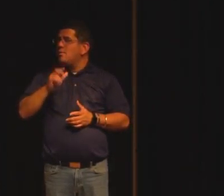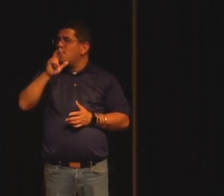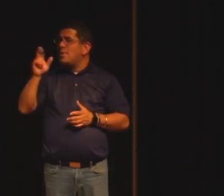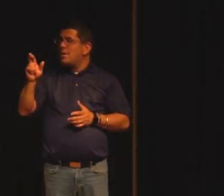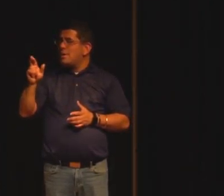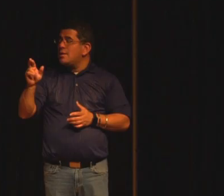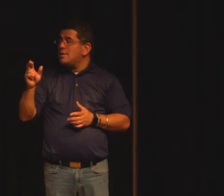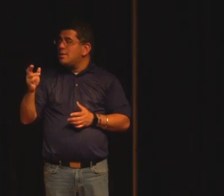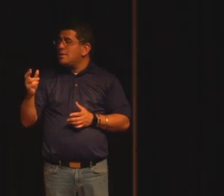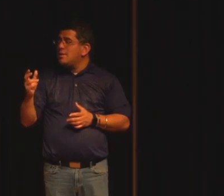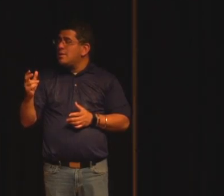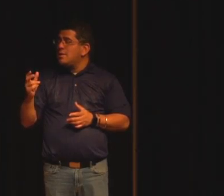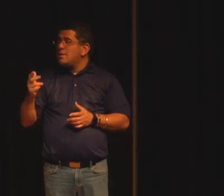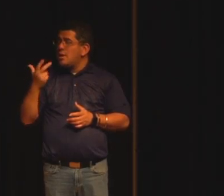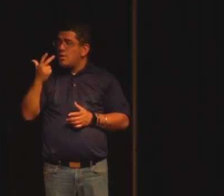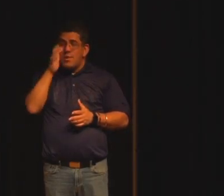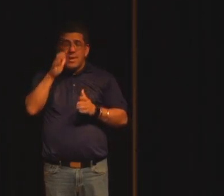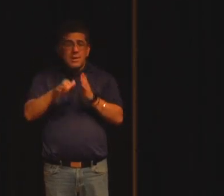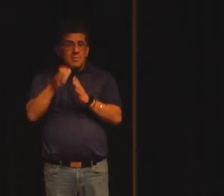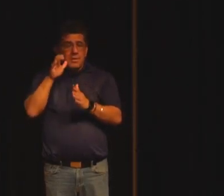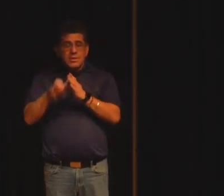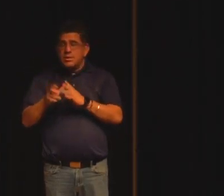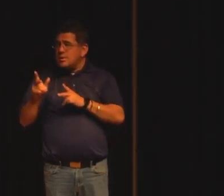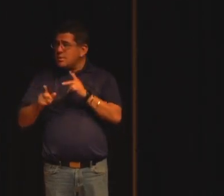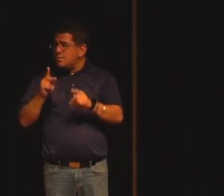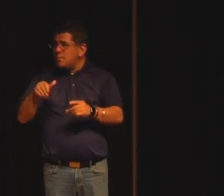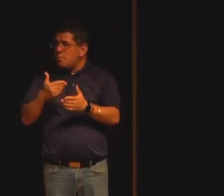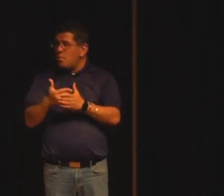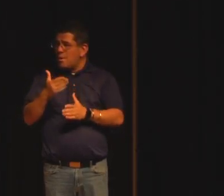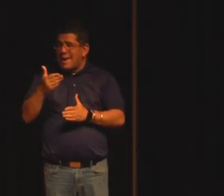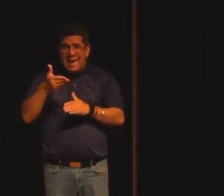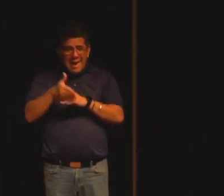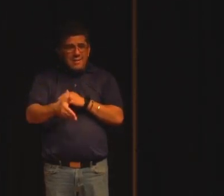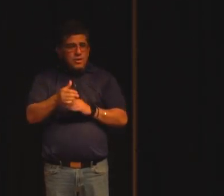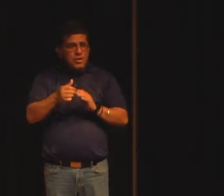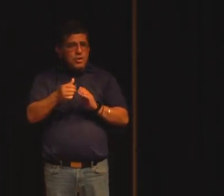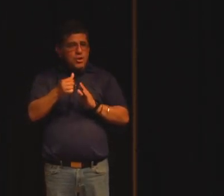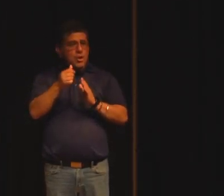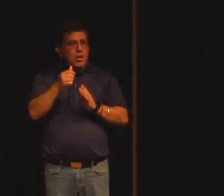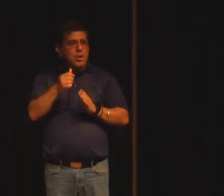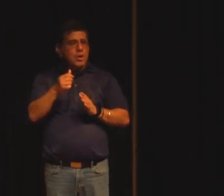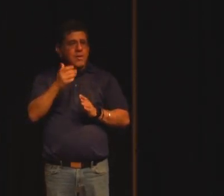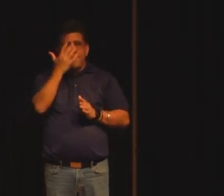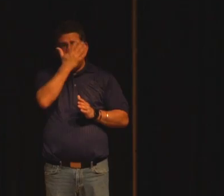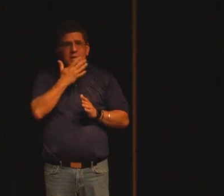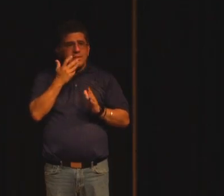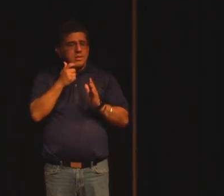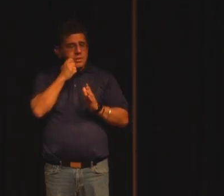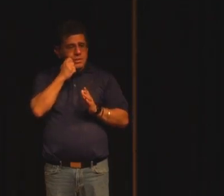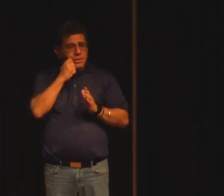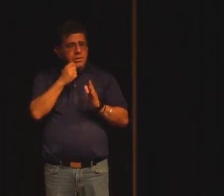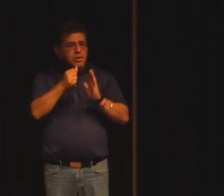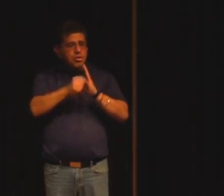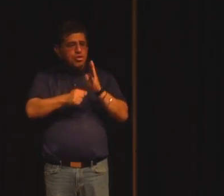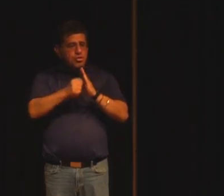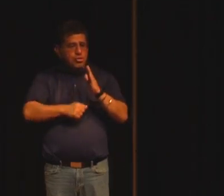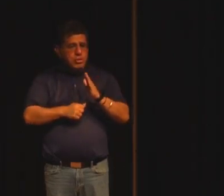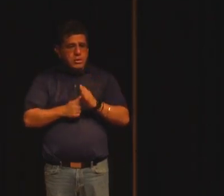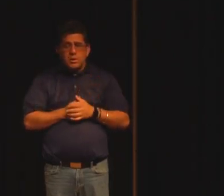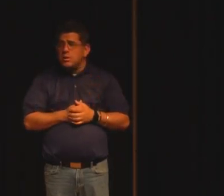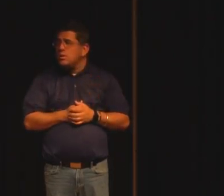have three images of people before and after plastic surgery. There are changes to the face. That is the intent of plastic